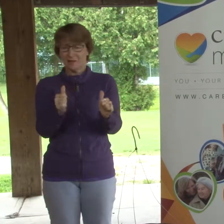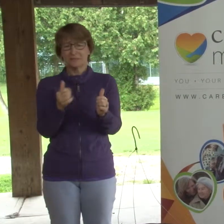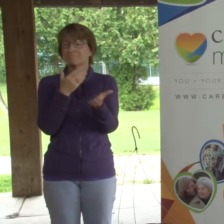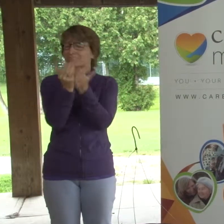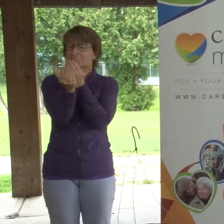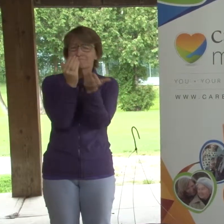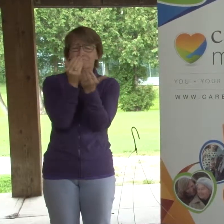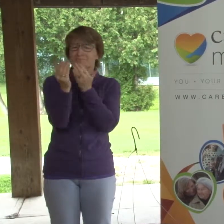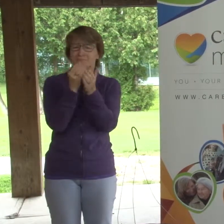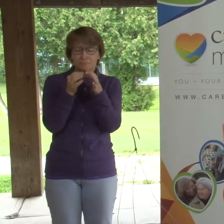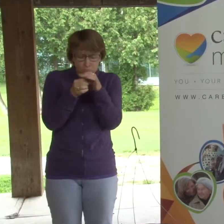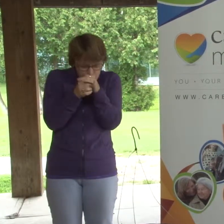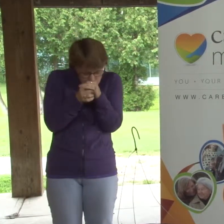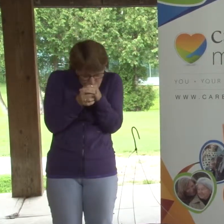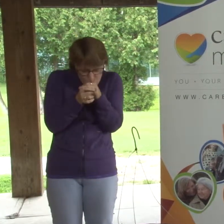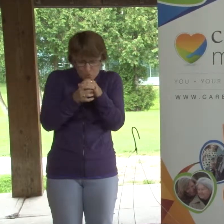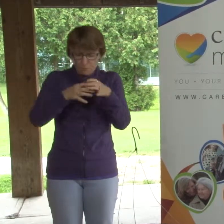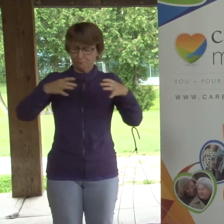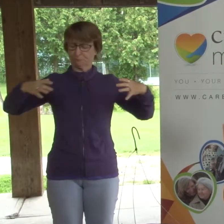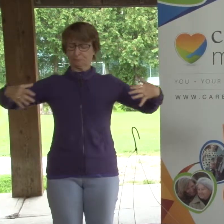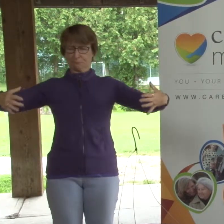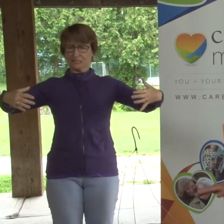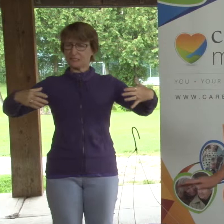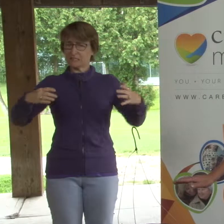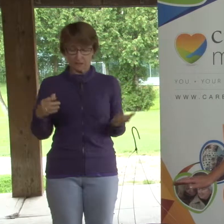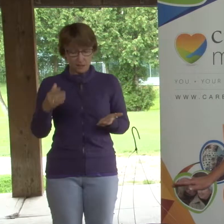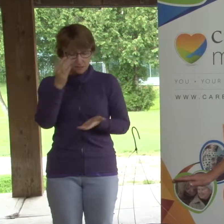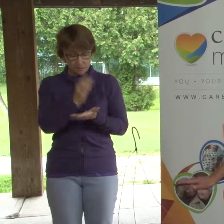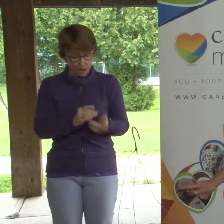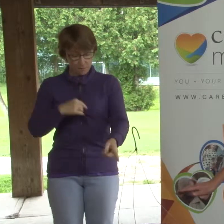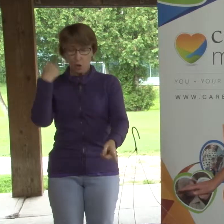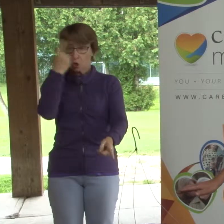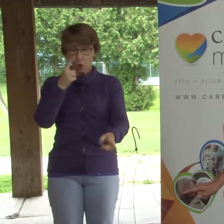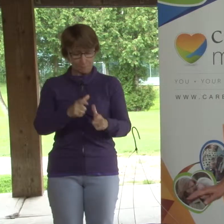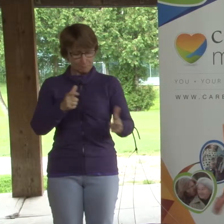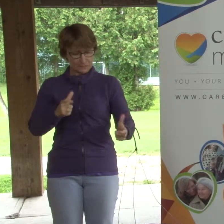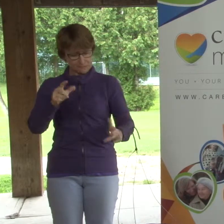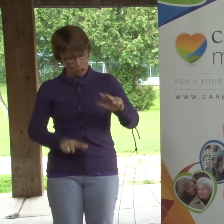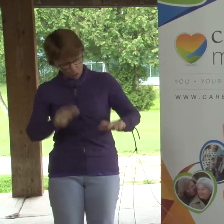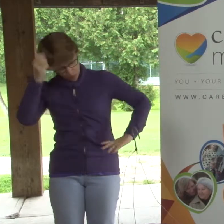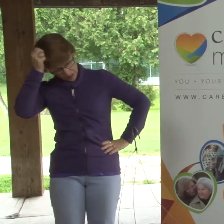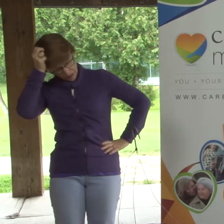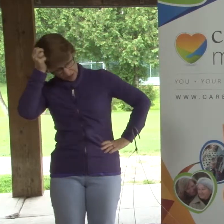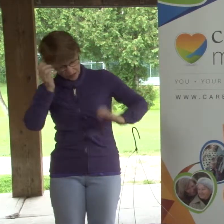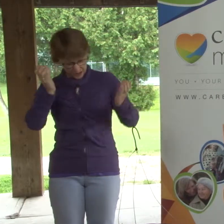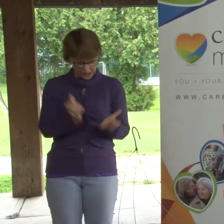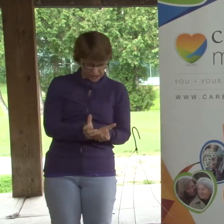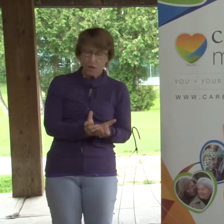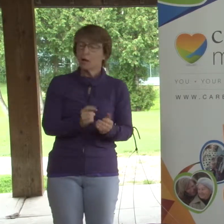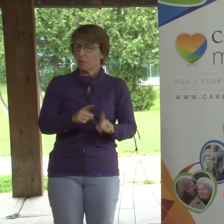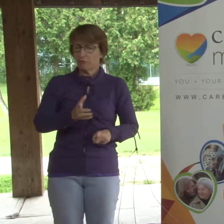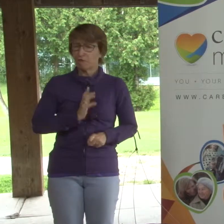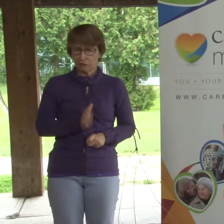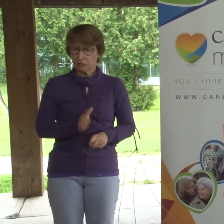size of container. And some containers may look big and awkward, but they're really not if we treat